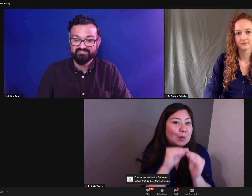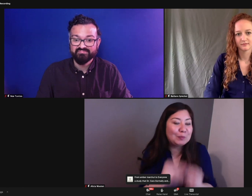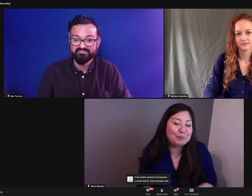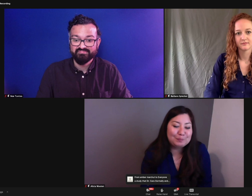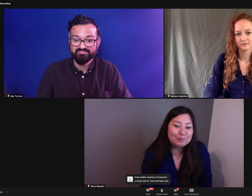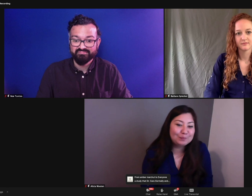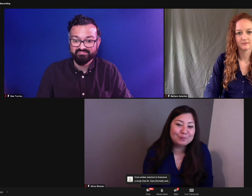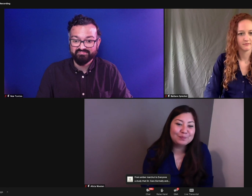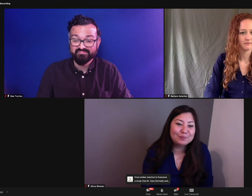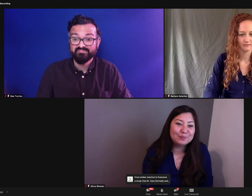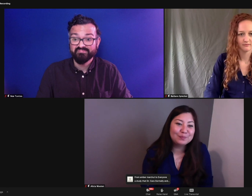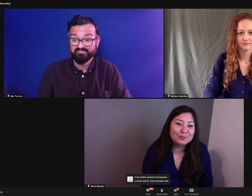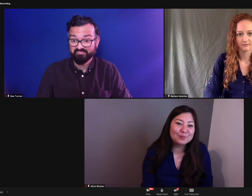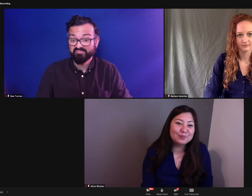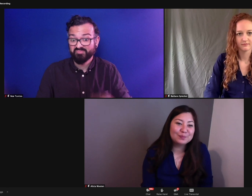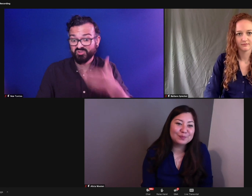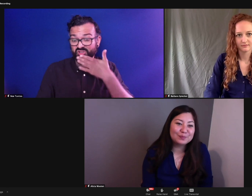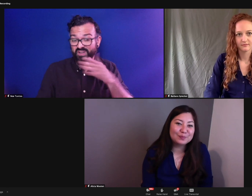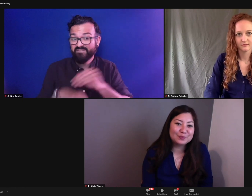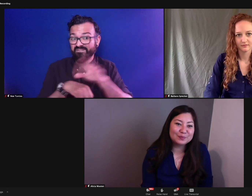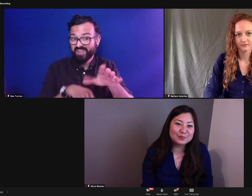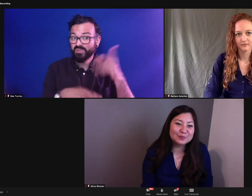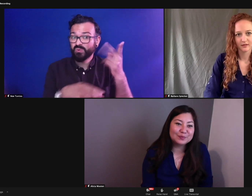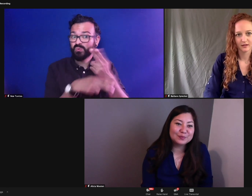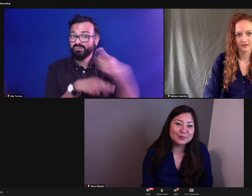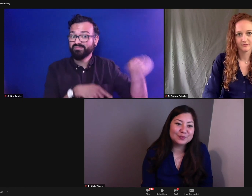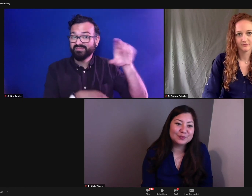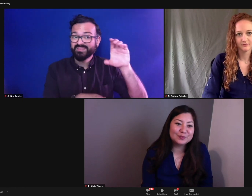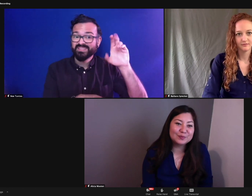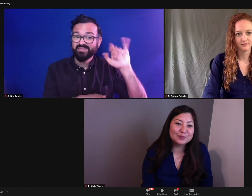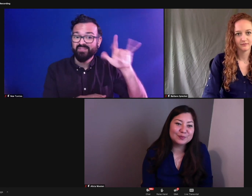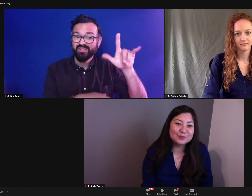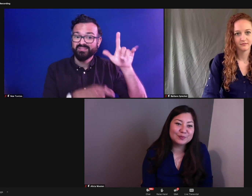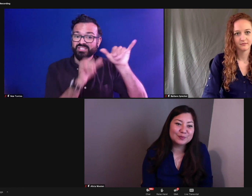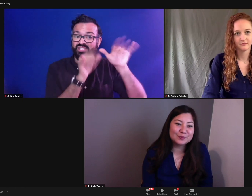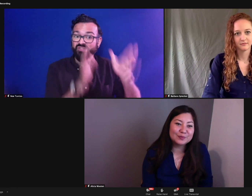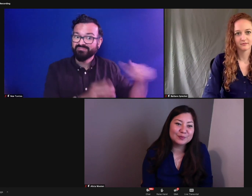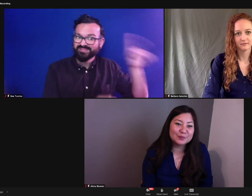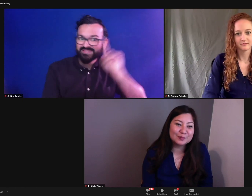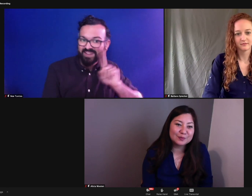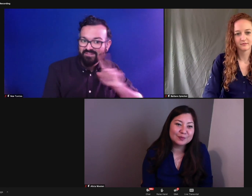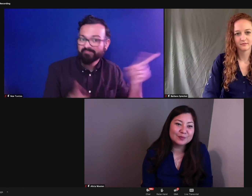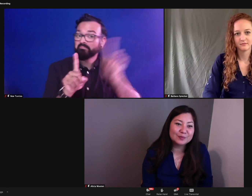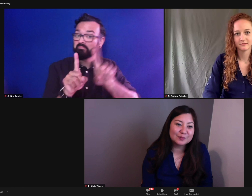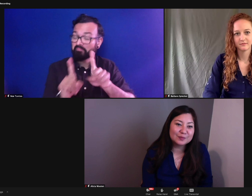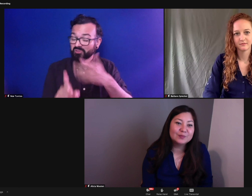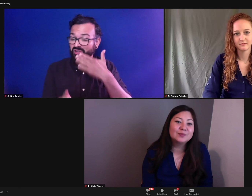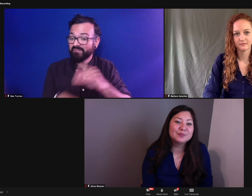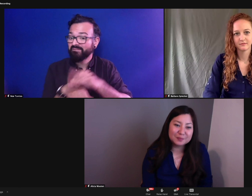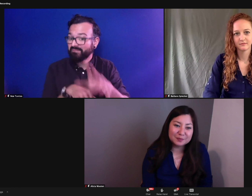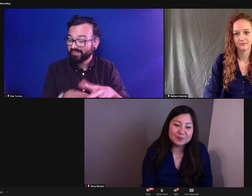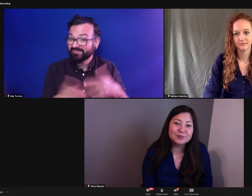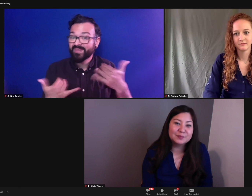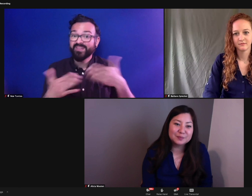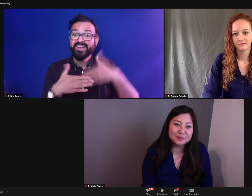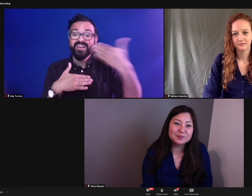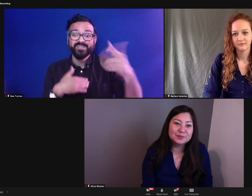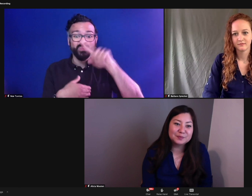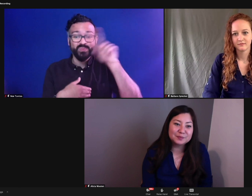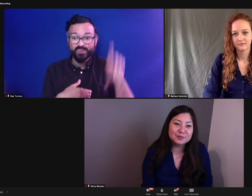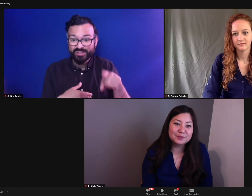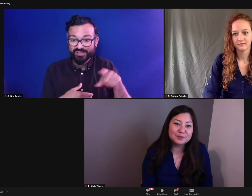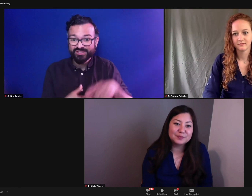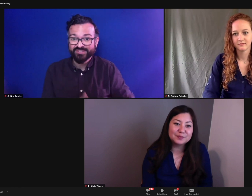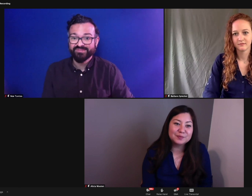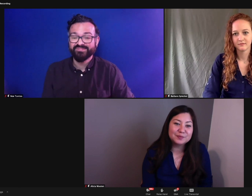And also deaf children, they need deaf role models who are also civil engineers. So maybe I